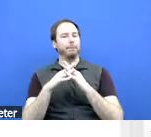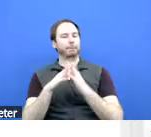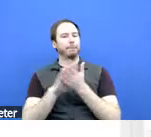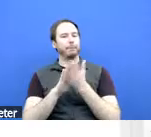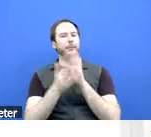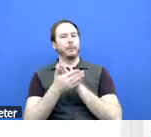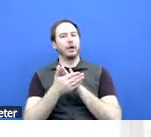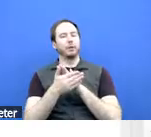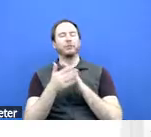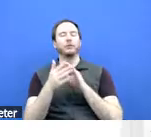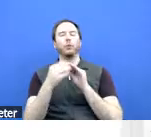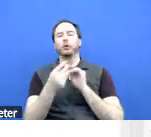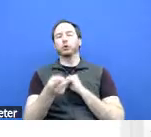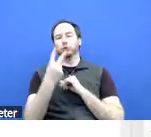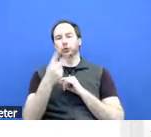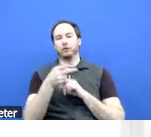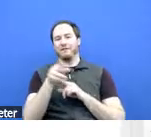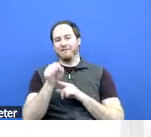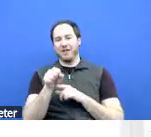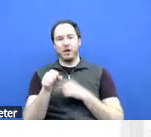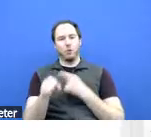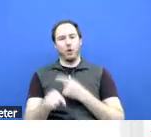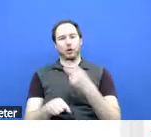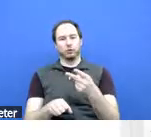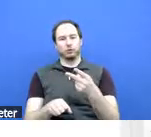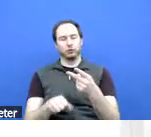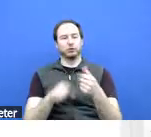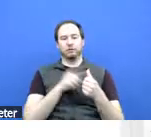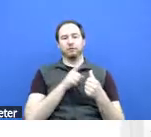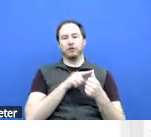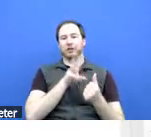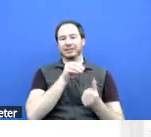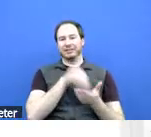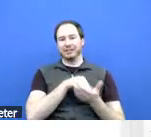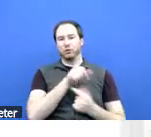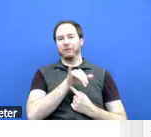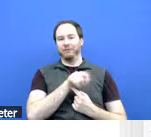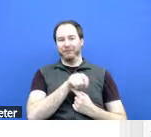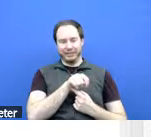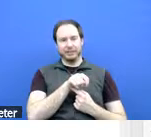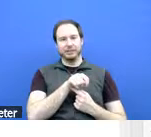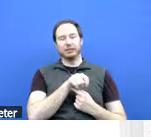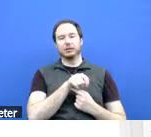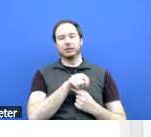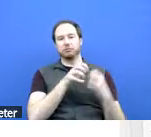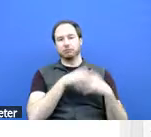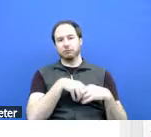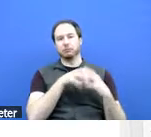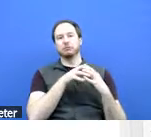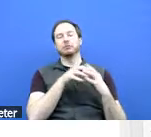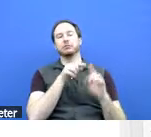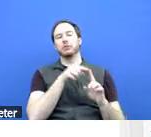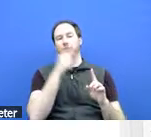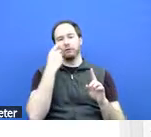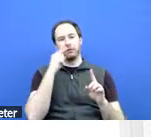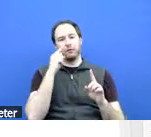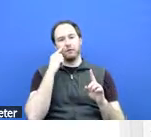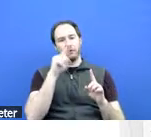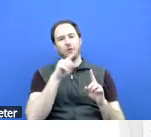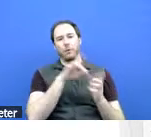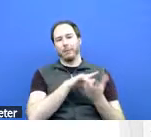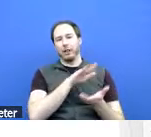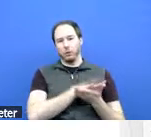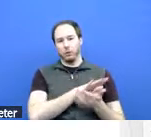two phases. The first phase will be approximately 60,000 square feet for the purpose of the